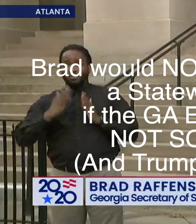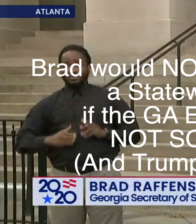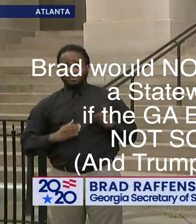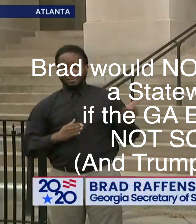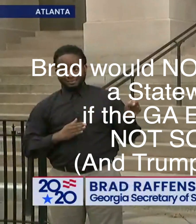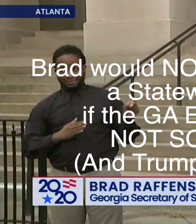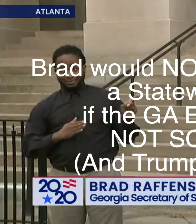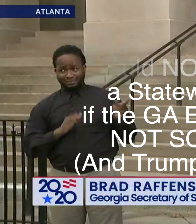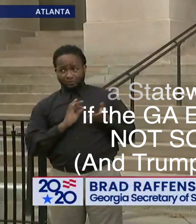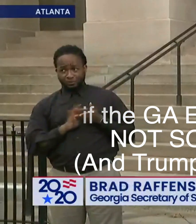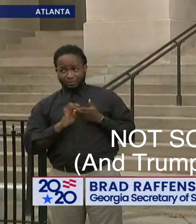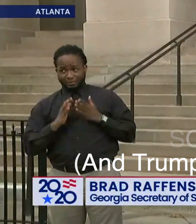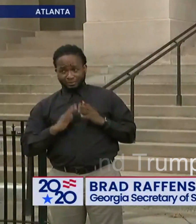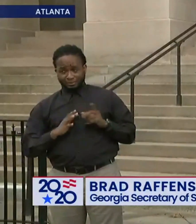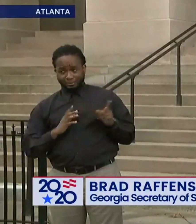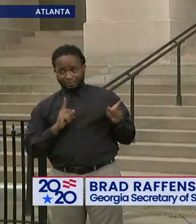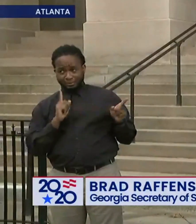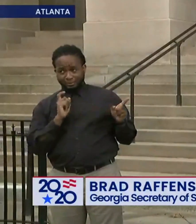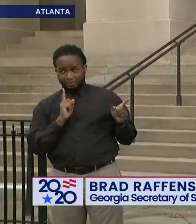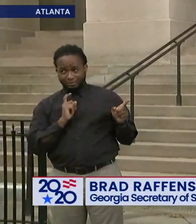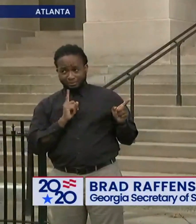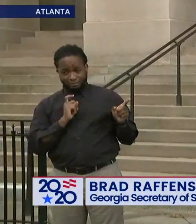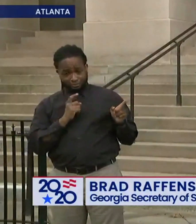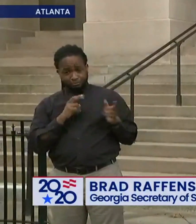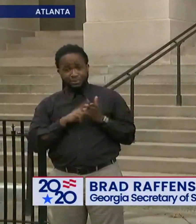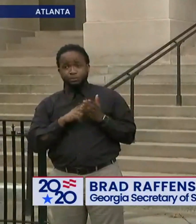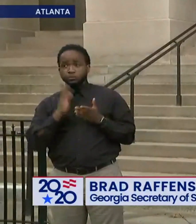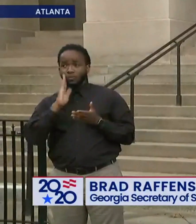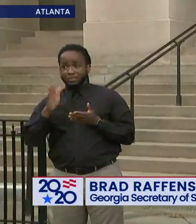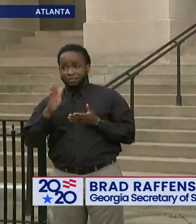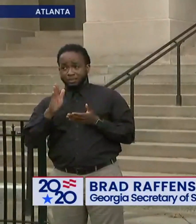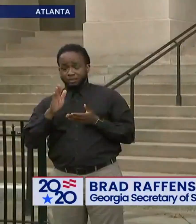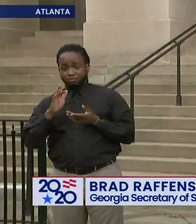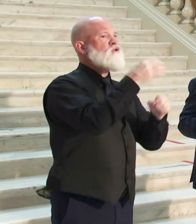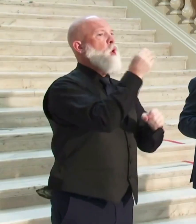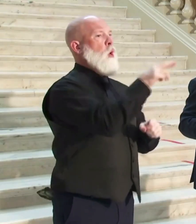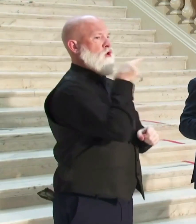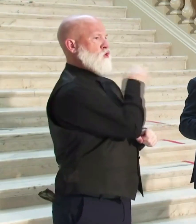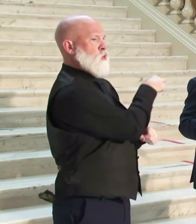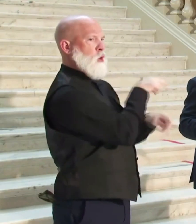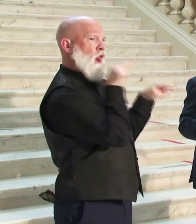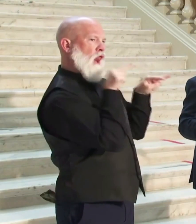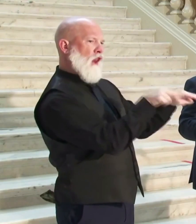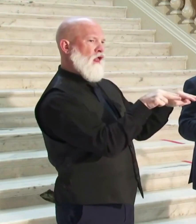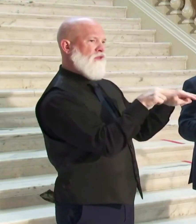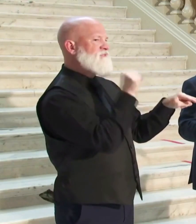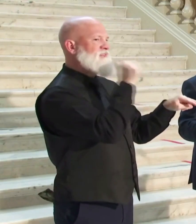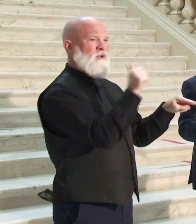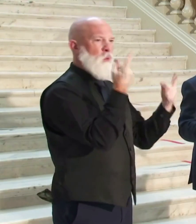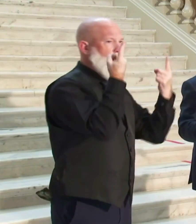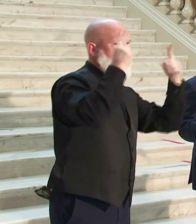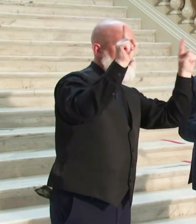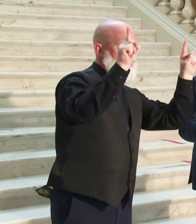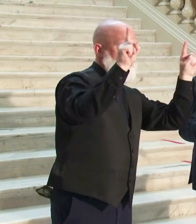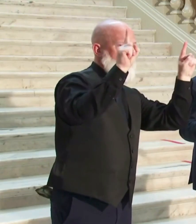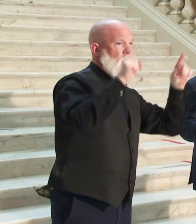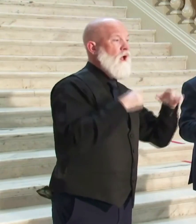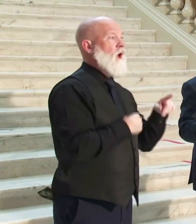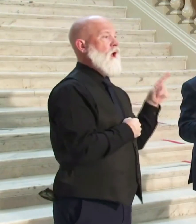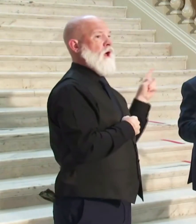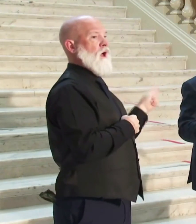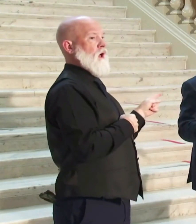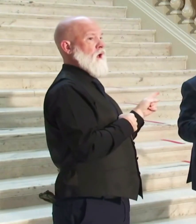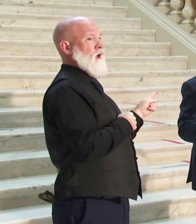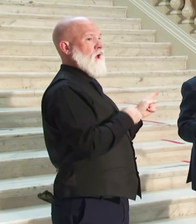and a recount all in one because it'll be just really a process that gets it all. I wouldn't necessarily say that there was mayhem. There's